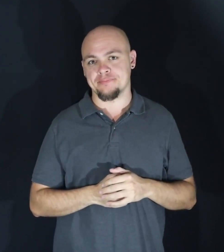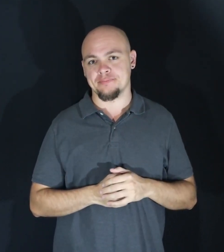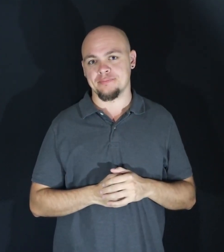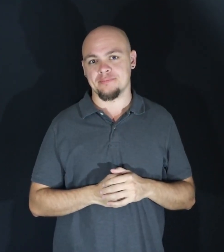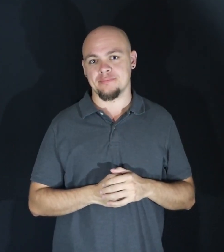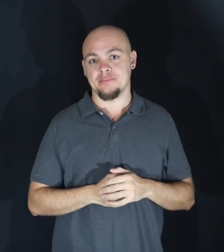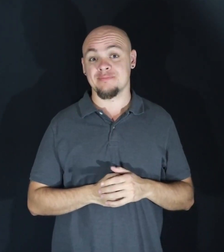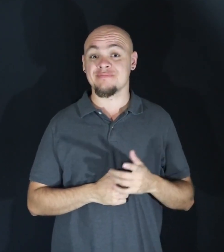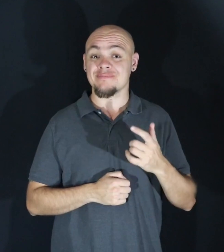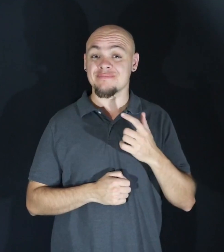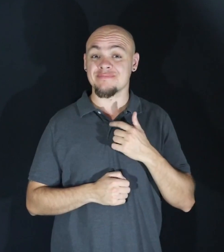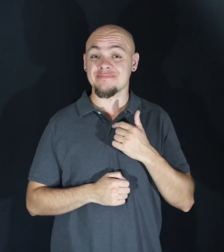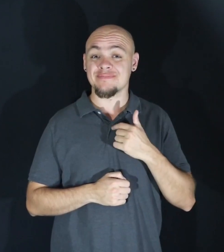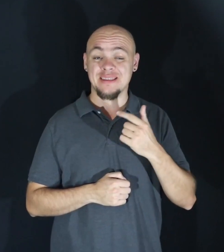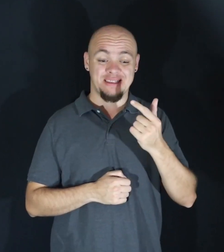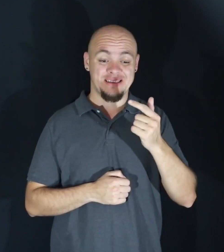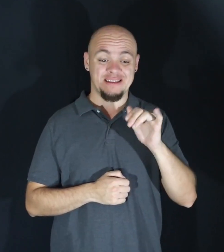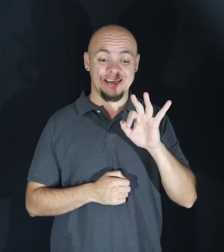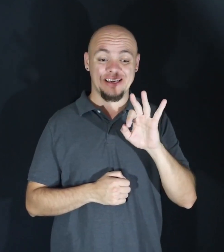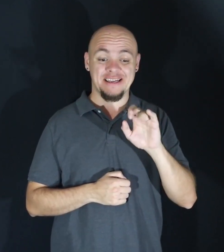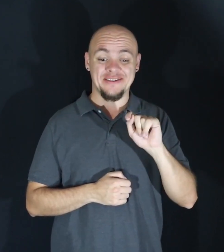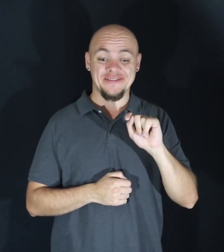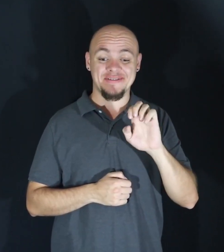I'm gifted.